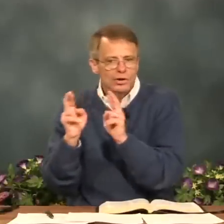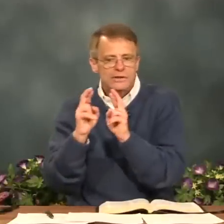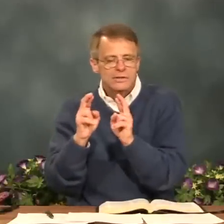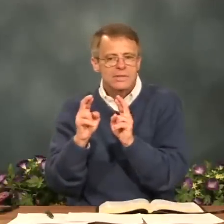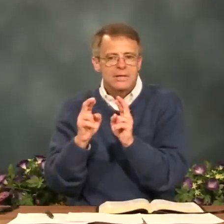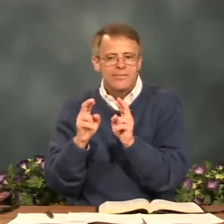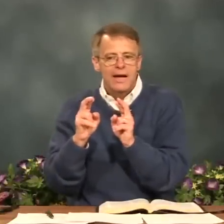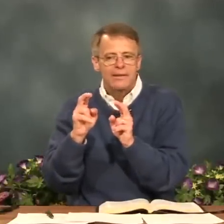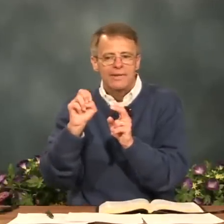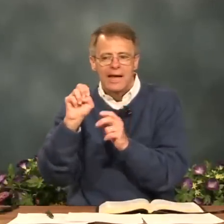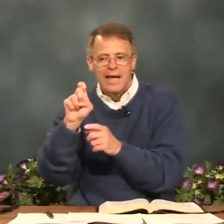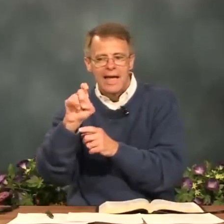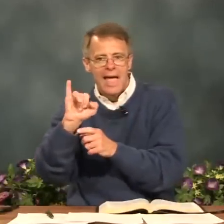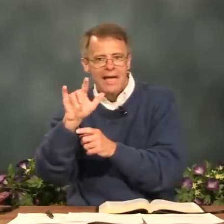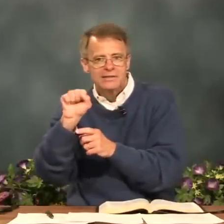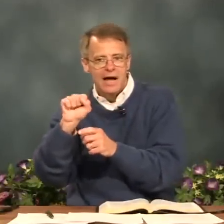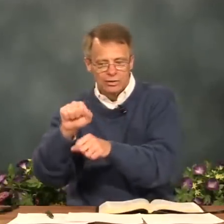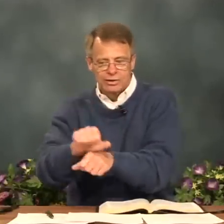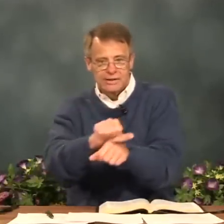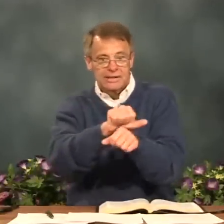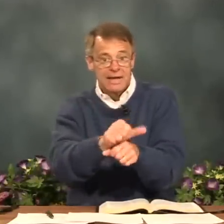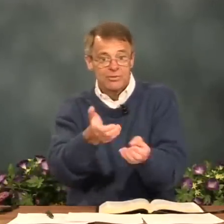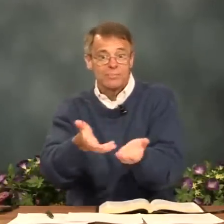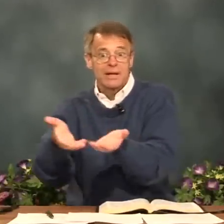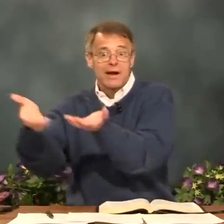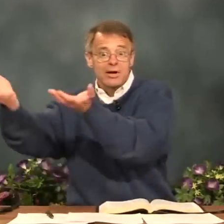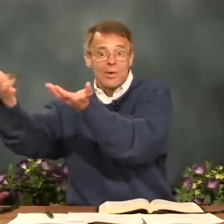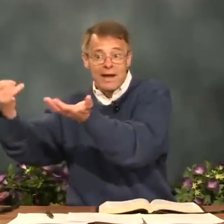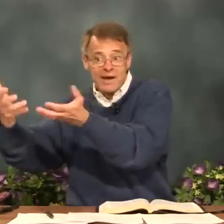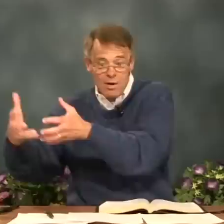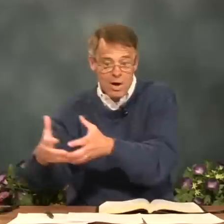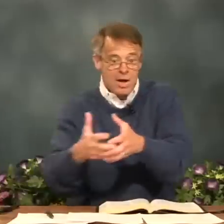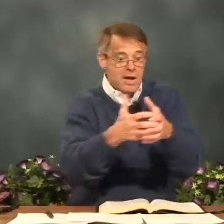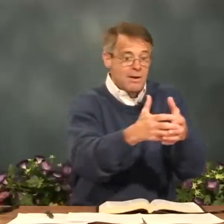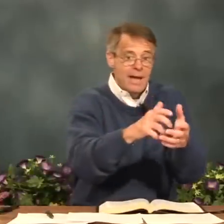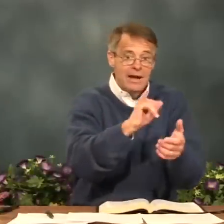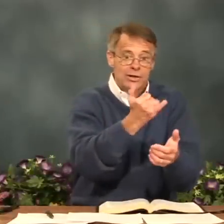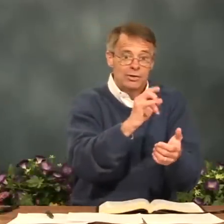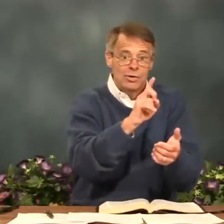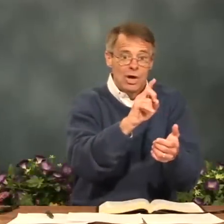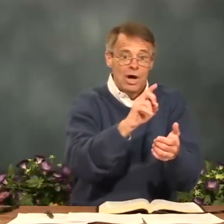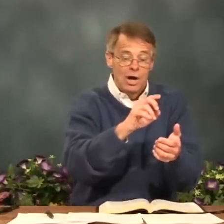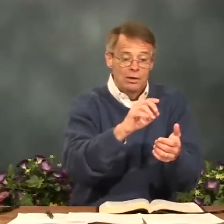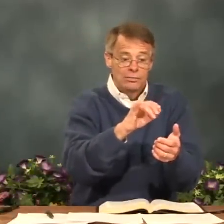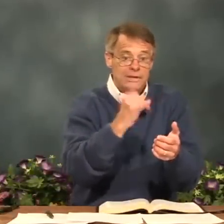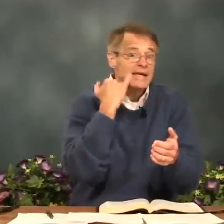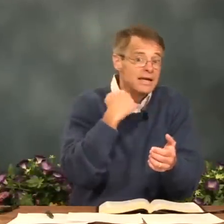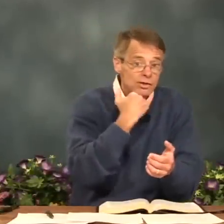rumors that the exiles, the slaves who had been carried away, had now come back to